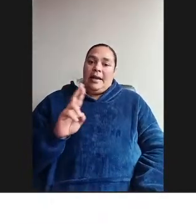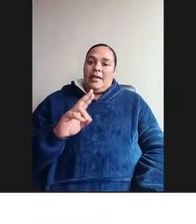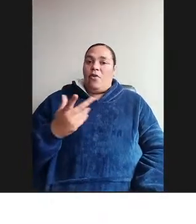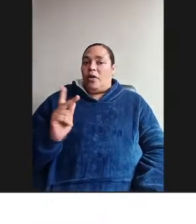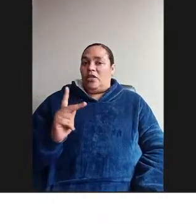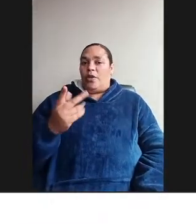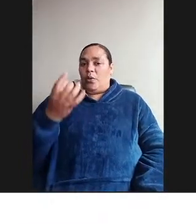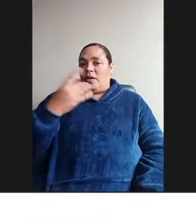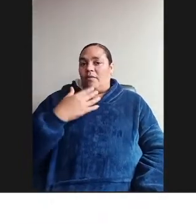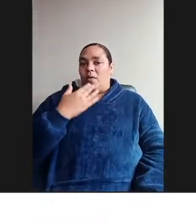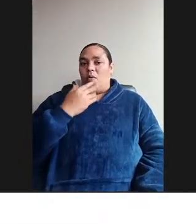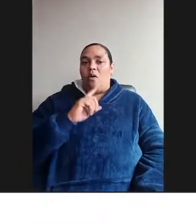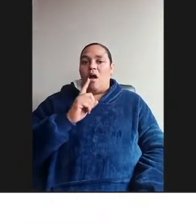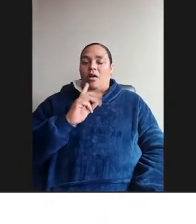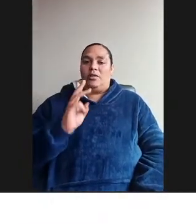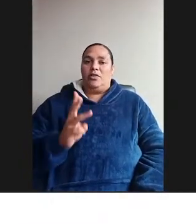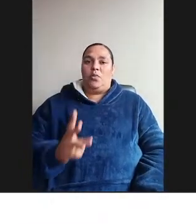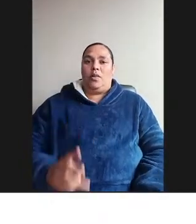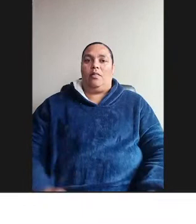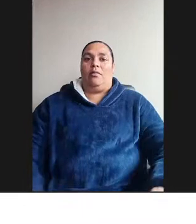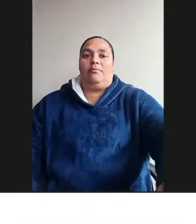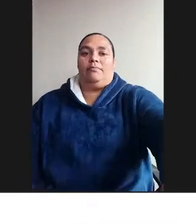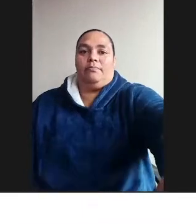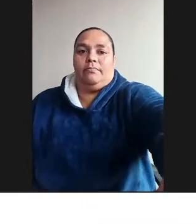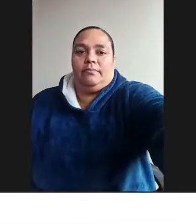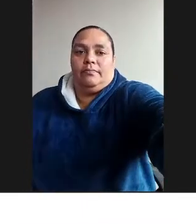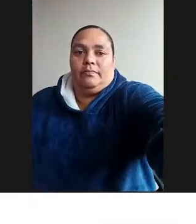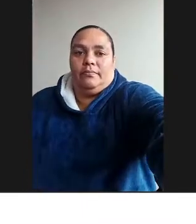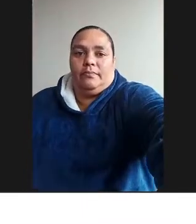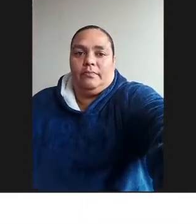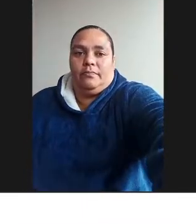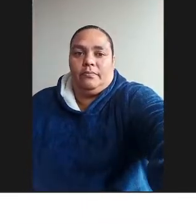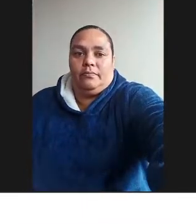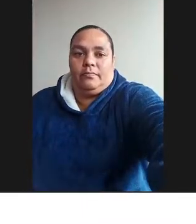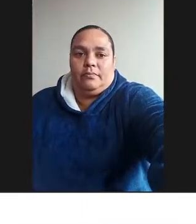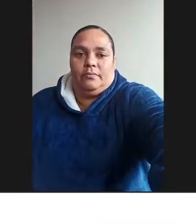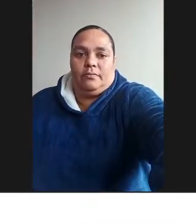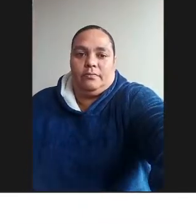will take the questions. Thank you. Thank you, Chair.